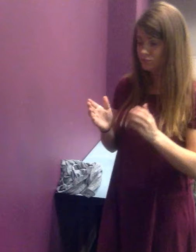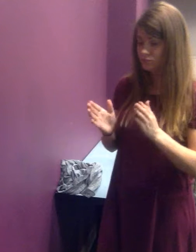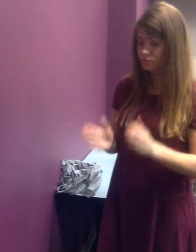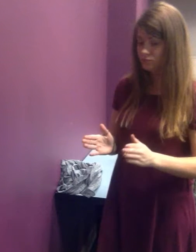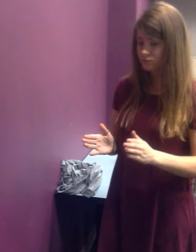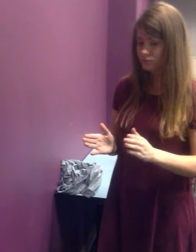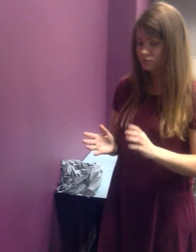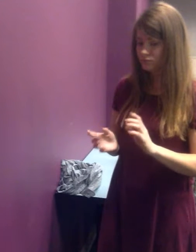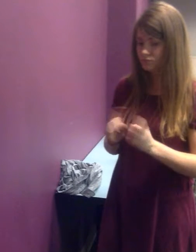Inglis was defeated.